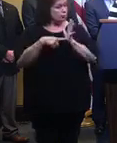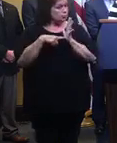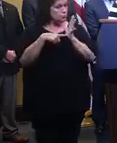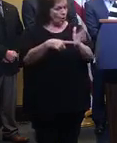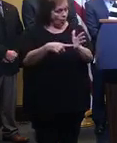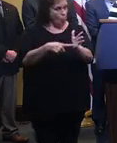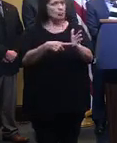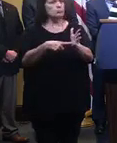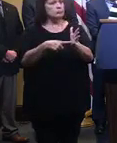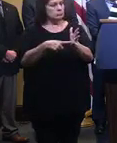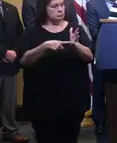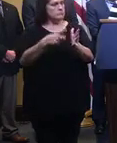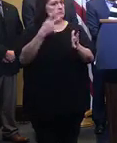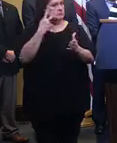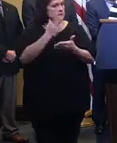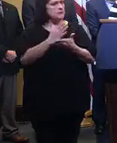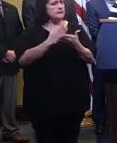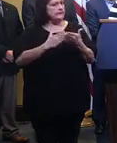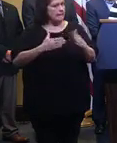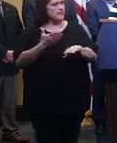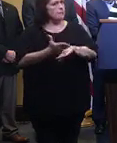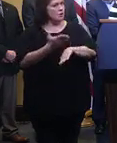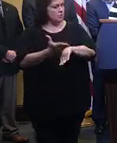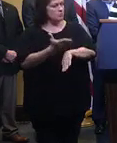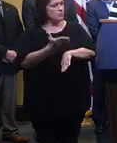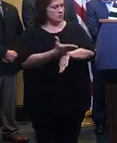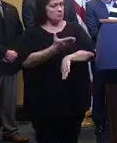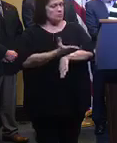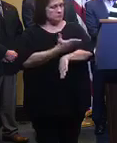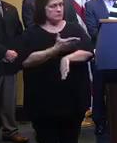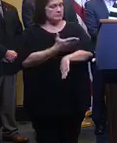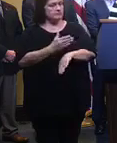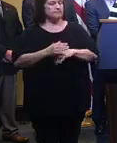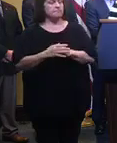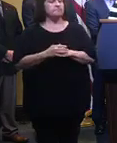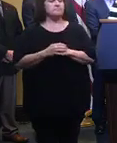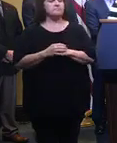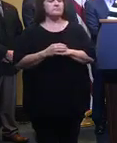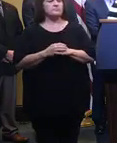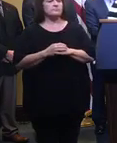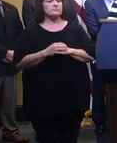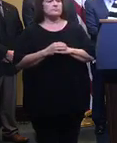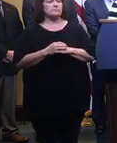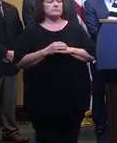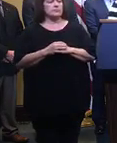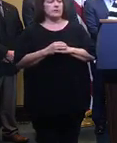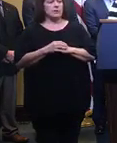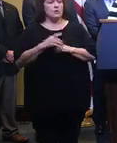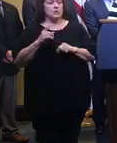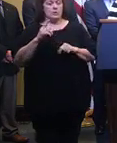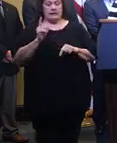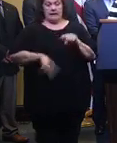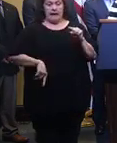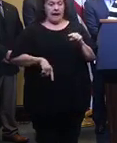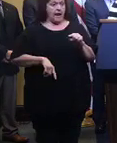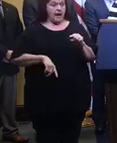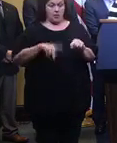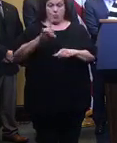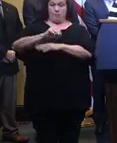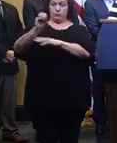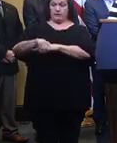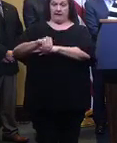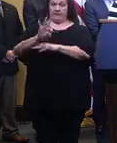real results and action steps that we're taking as a city and as partners. We cannot fix it all